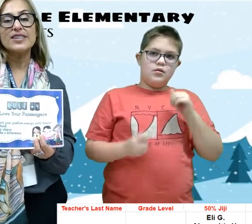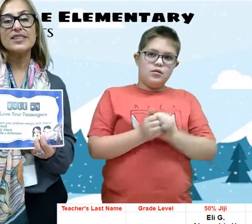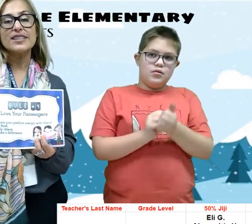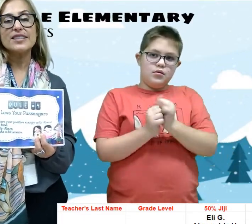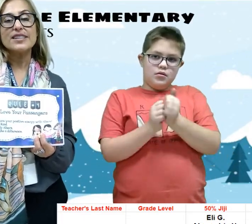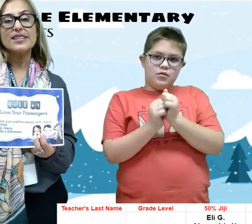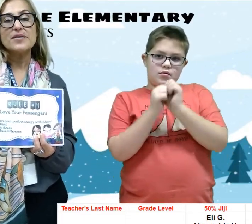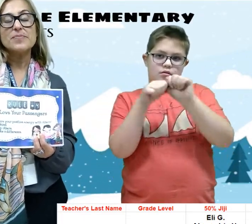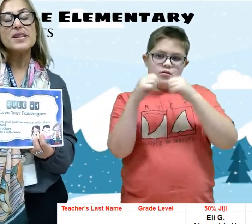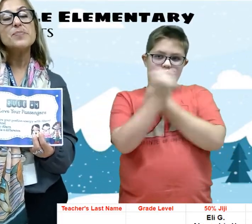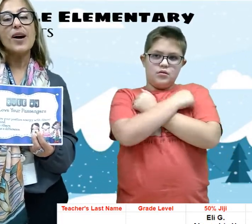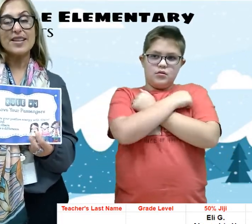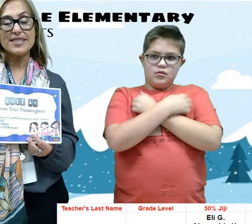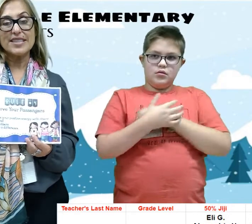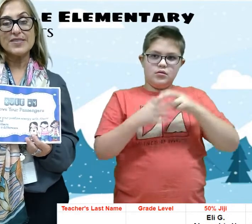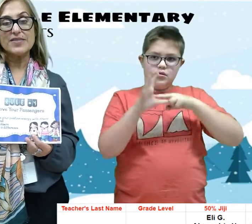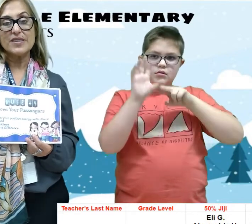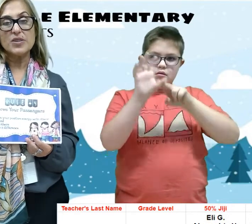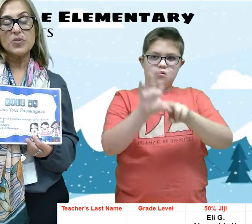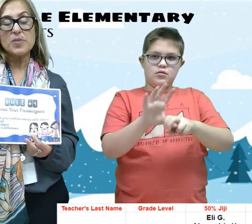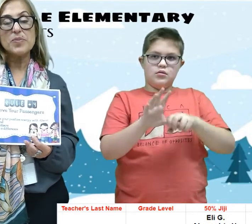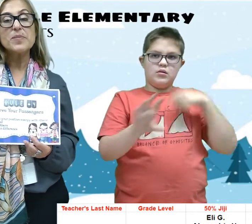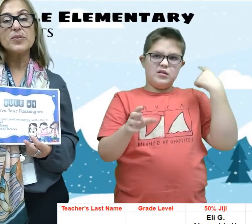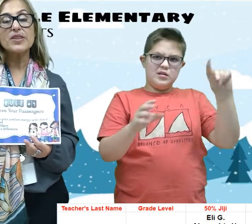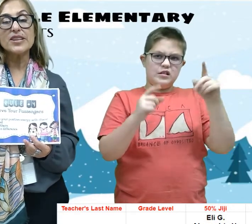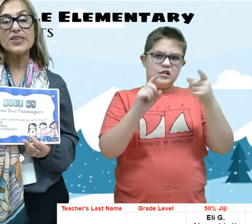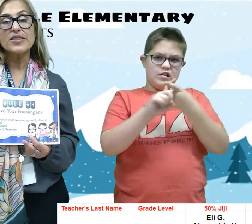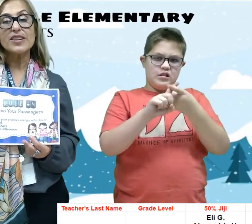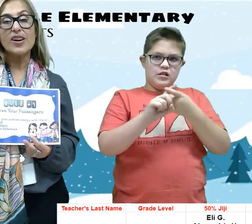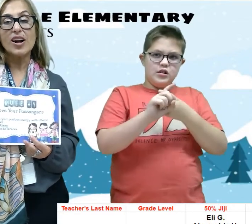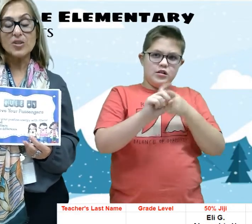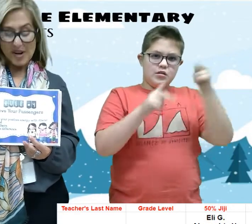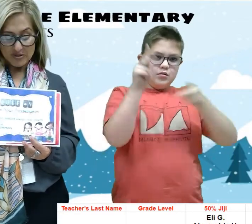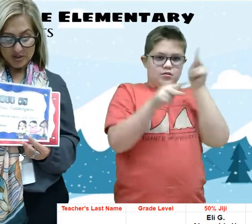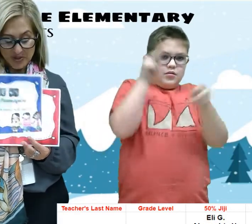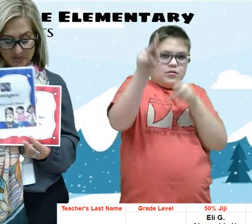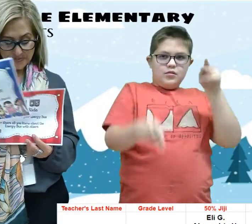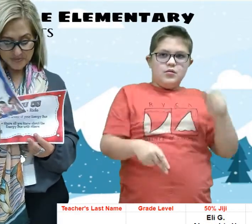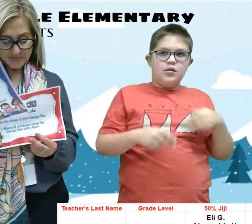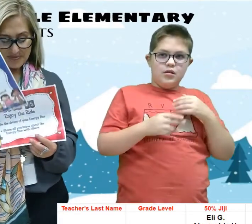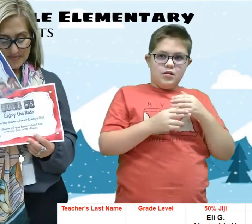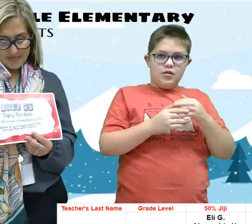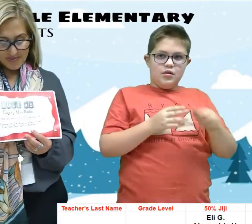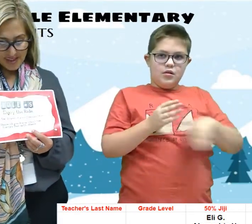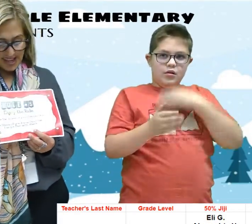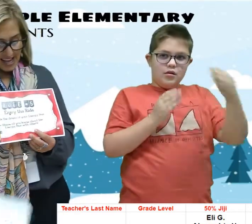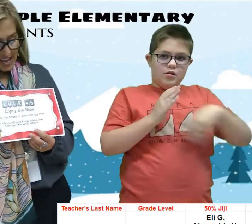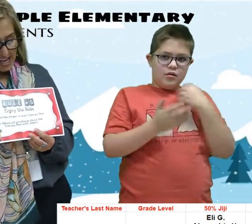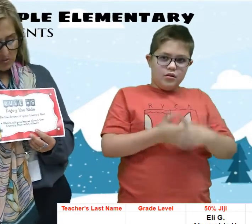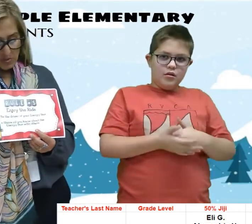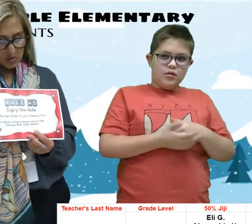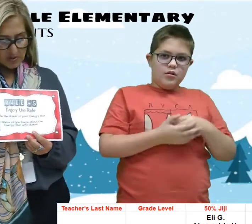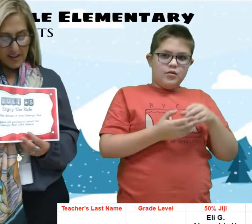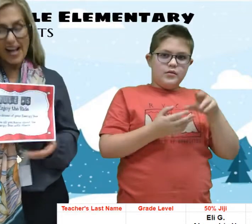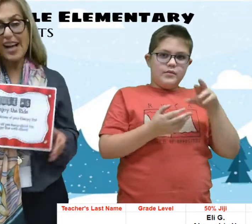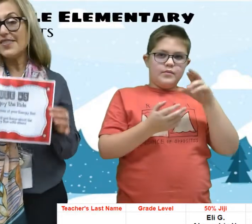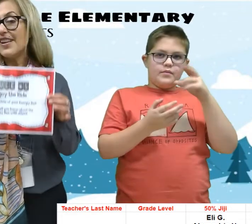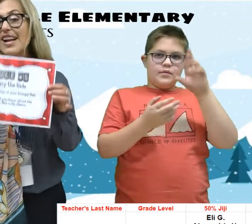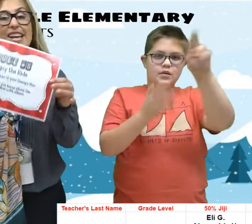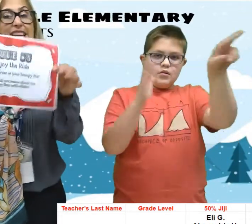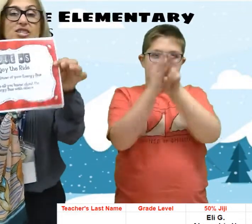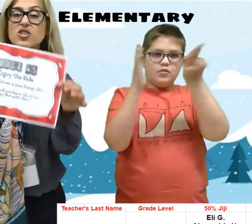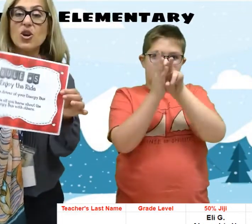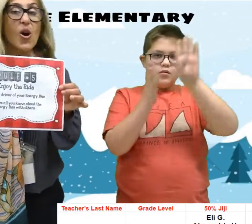here. Be positive with people here all around you. And rule